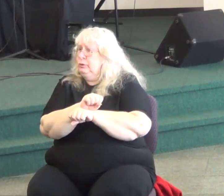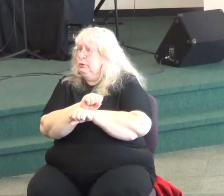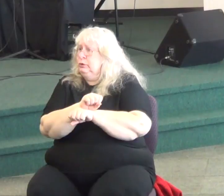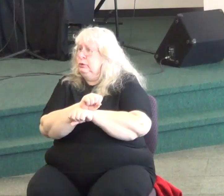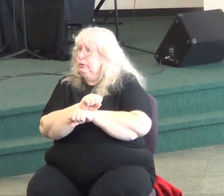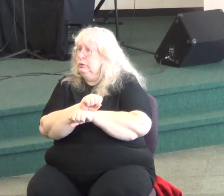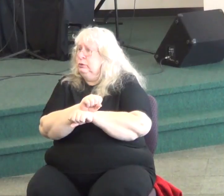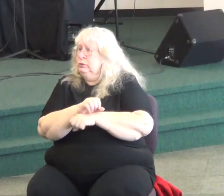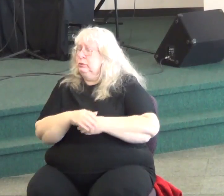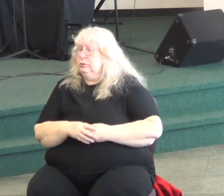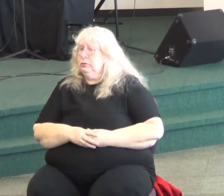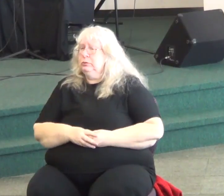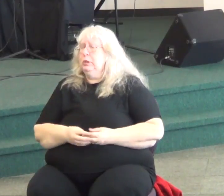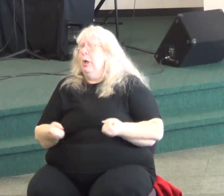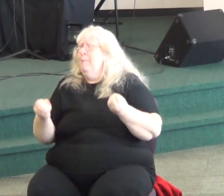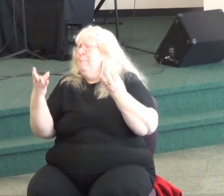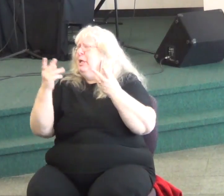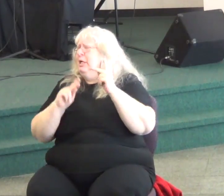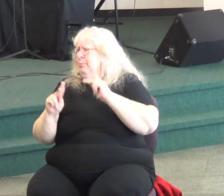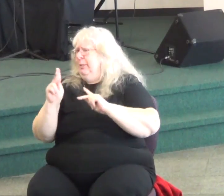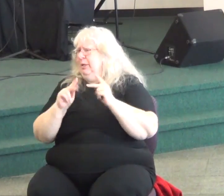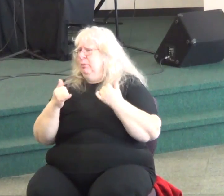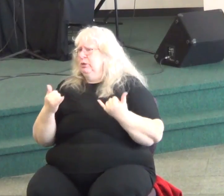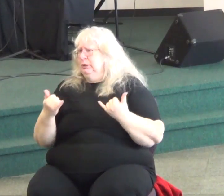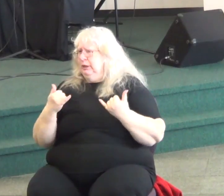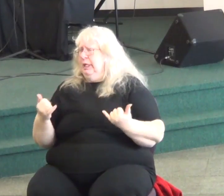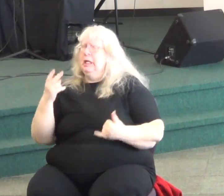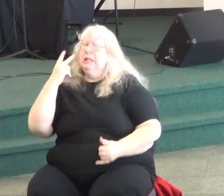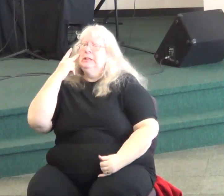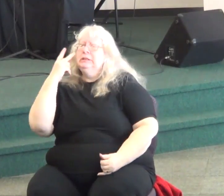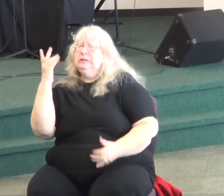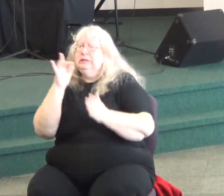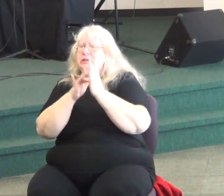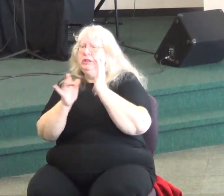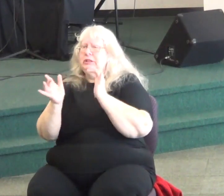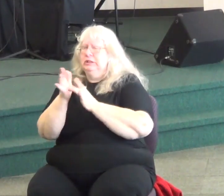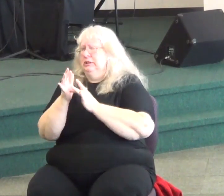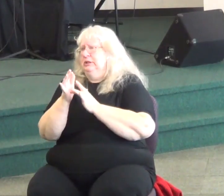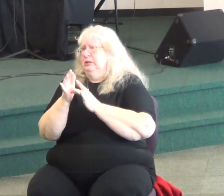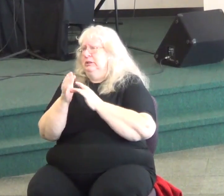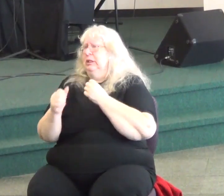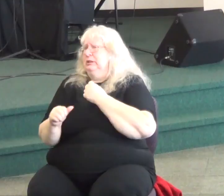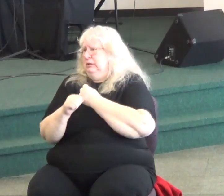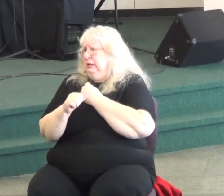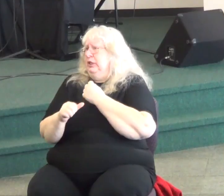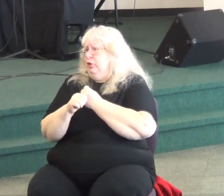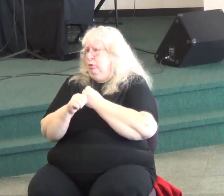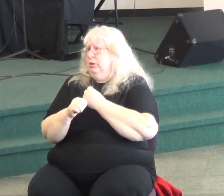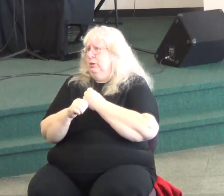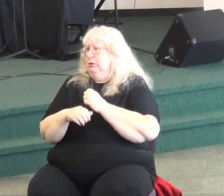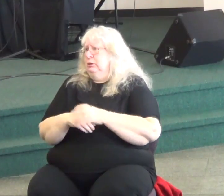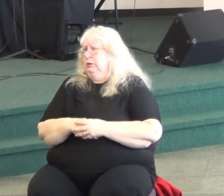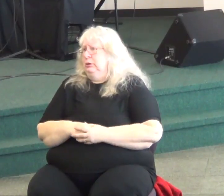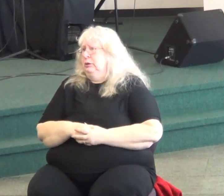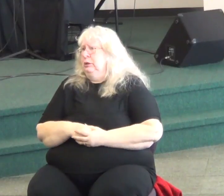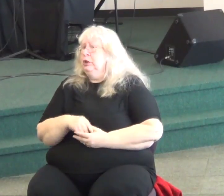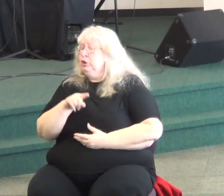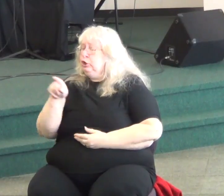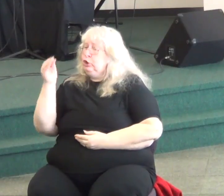miracle. So many people today see Jesus as a threat to them as well. Do you know anybody that you've tried